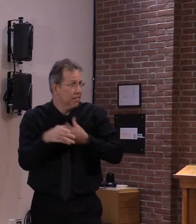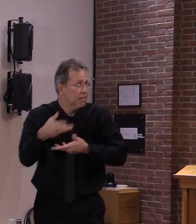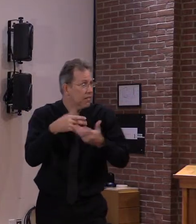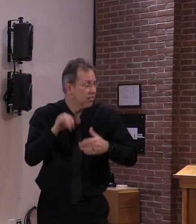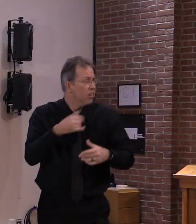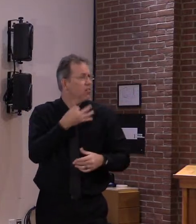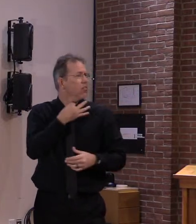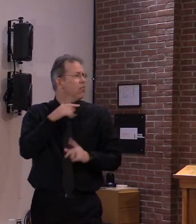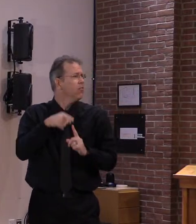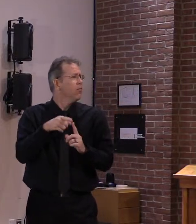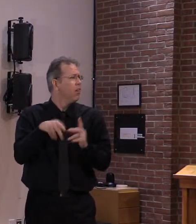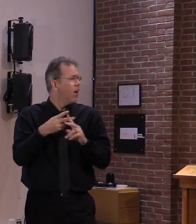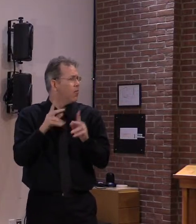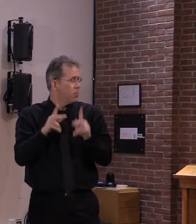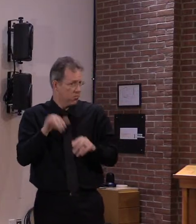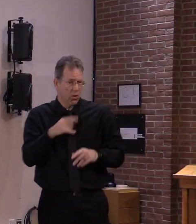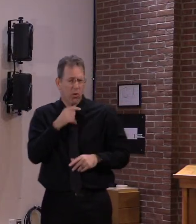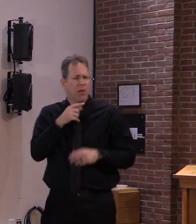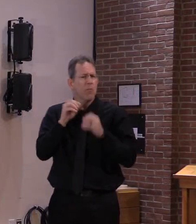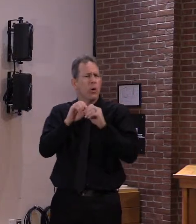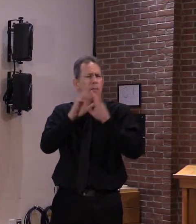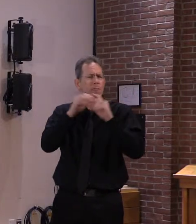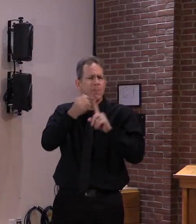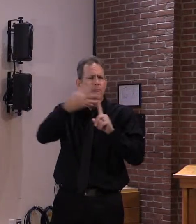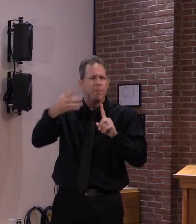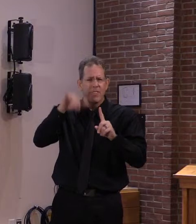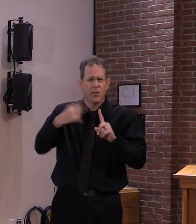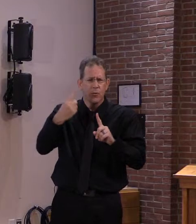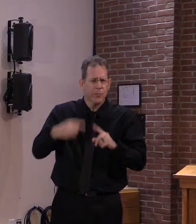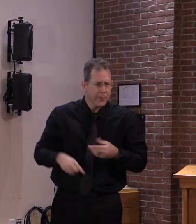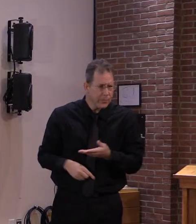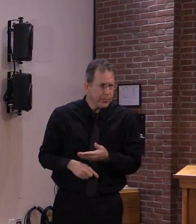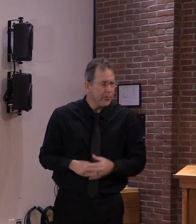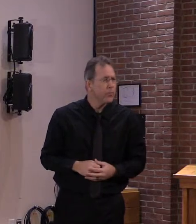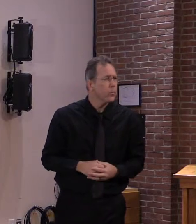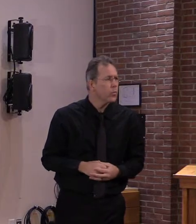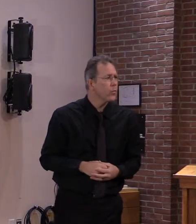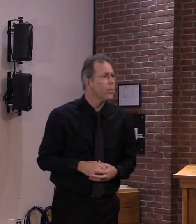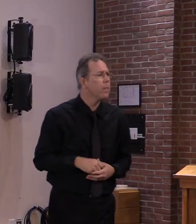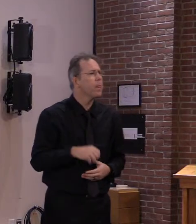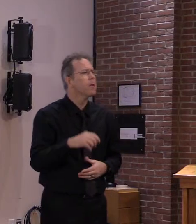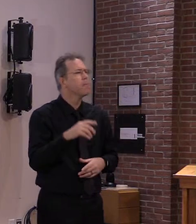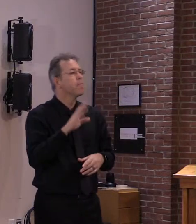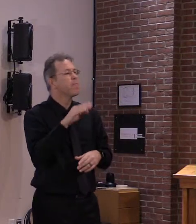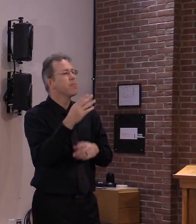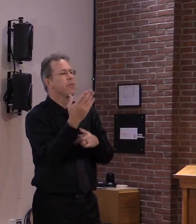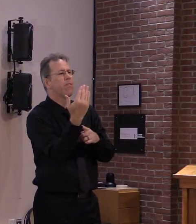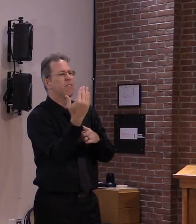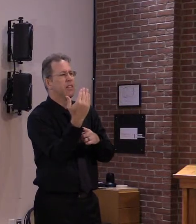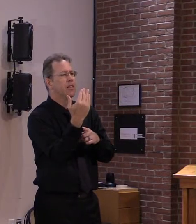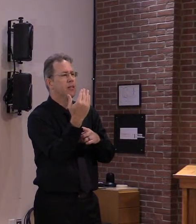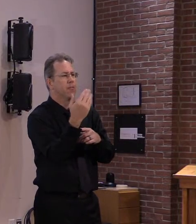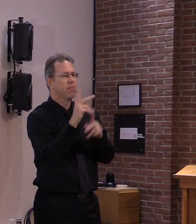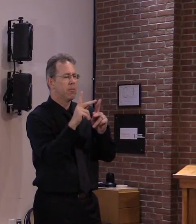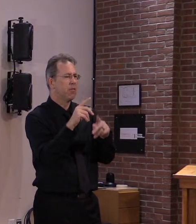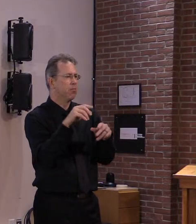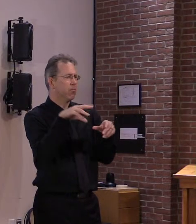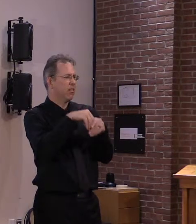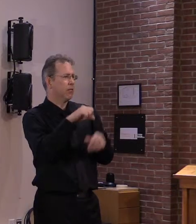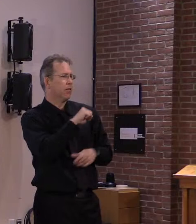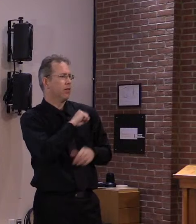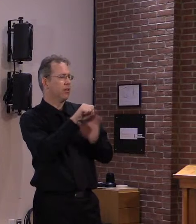increased, it's only gotten stricter. With regard to the healthcare workers, I would hate for anyone to point the fingers at the healthcare